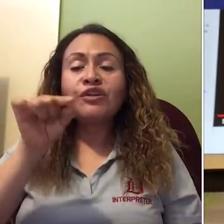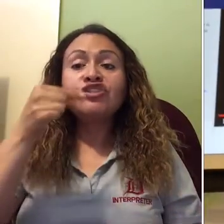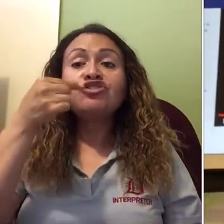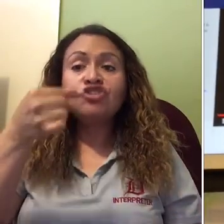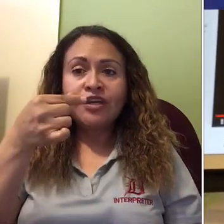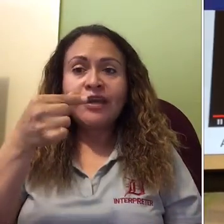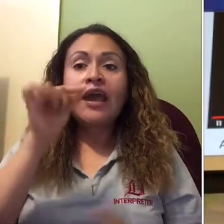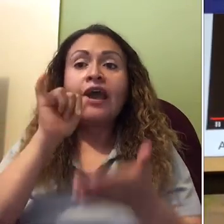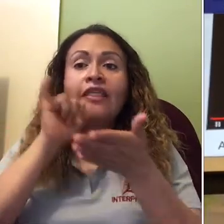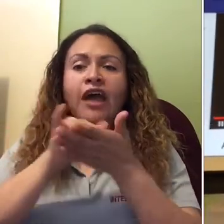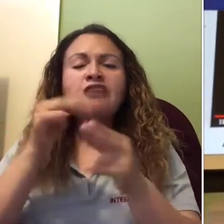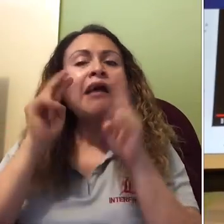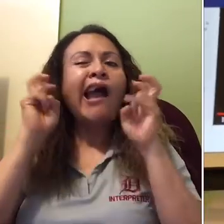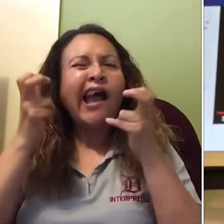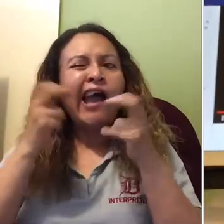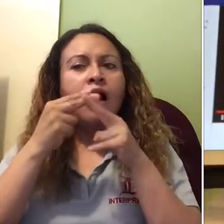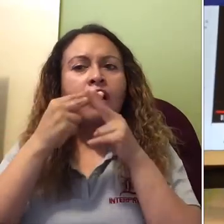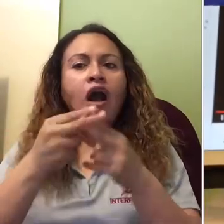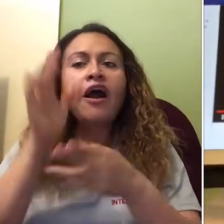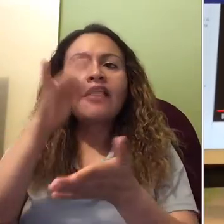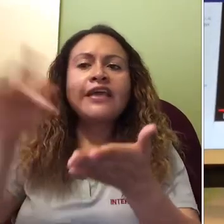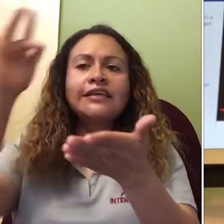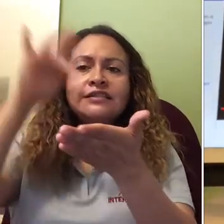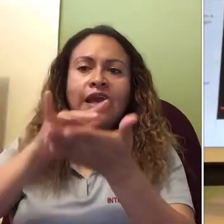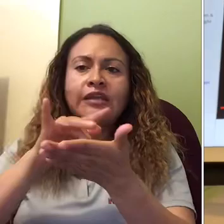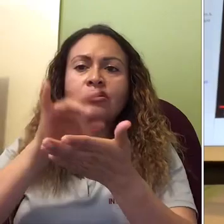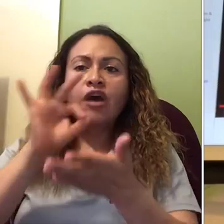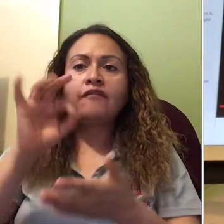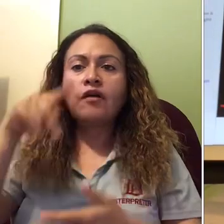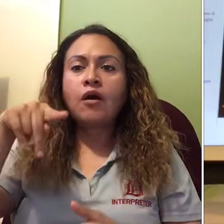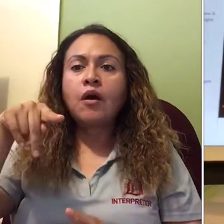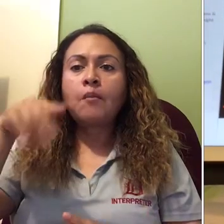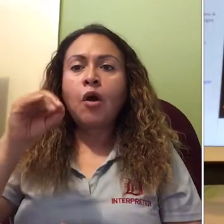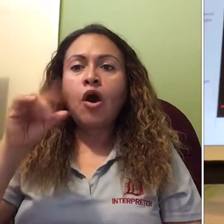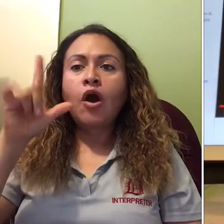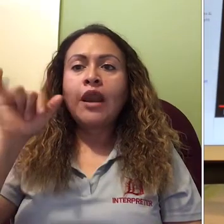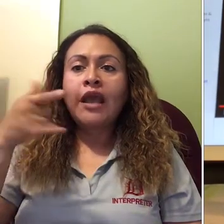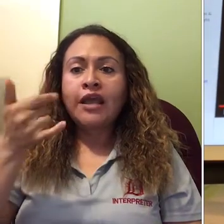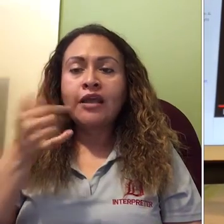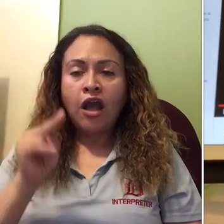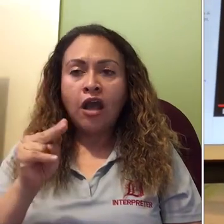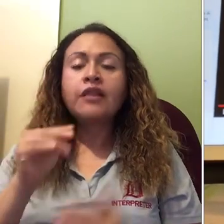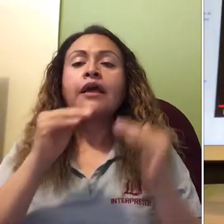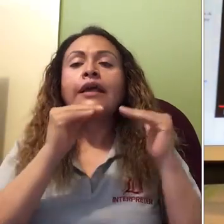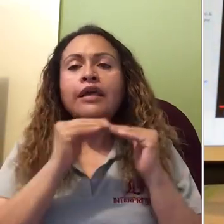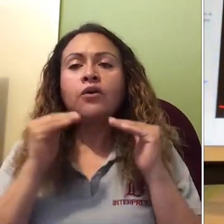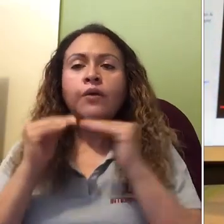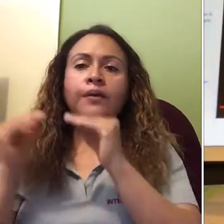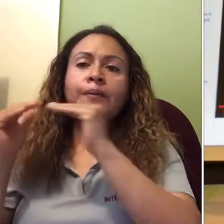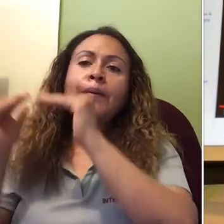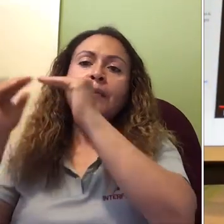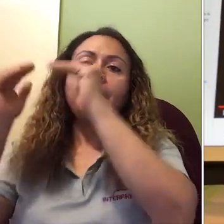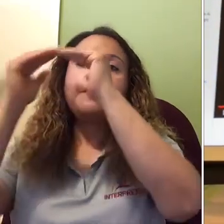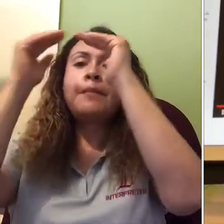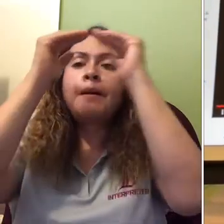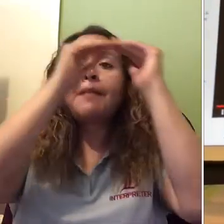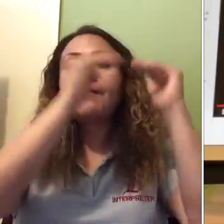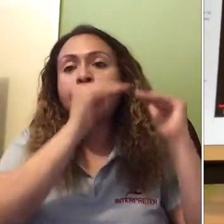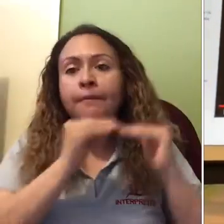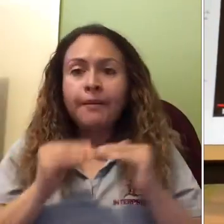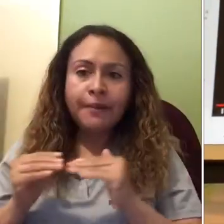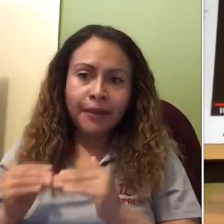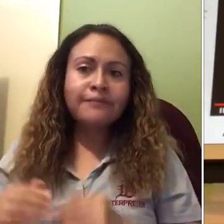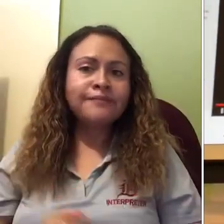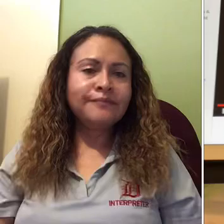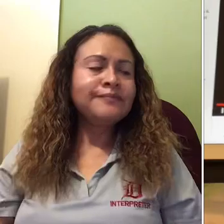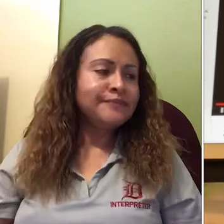center of this polygon. And we know that this length is equal to that length, which is equal to that length, which is equal to that length, which is equal to that length,